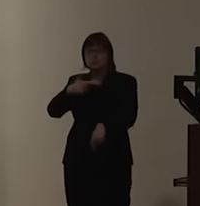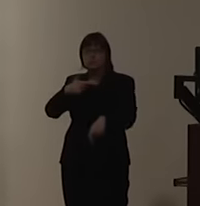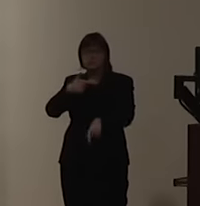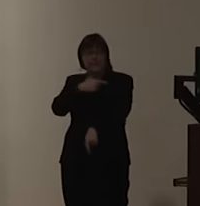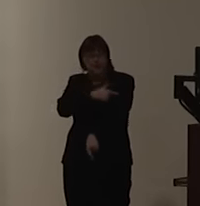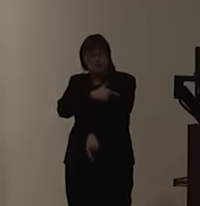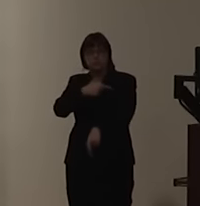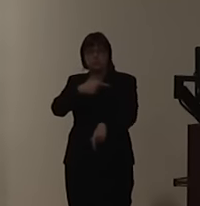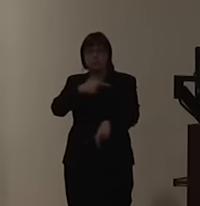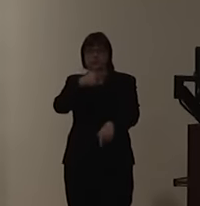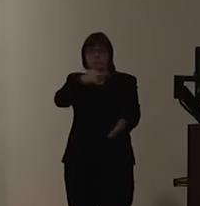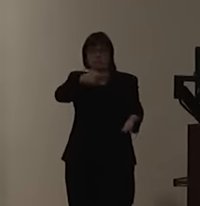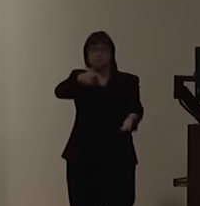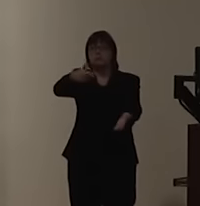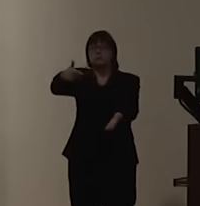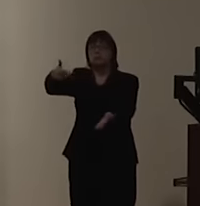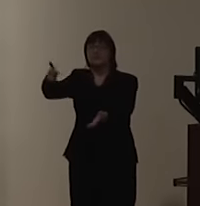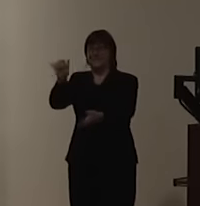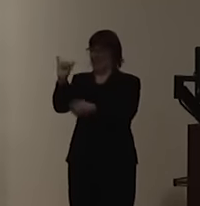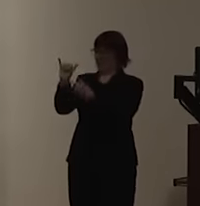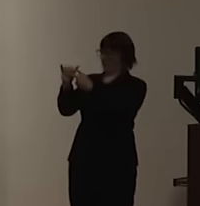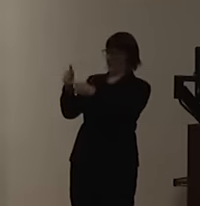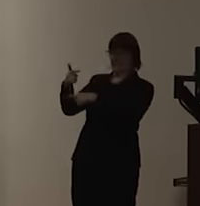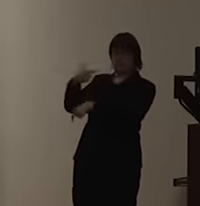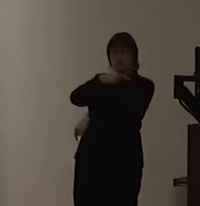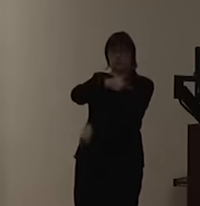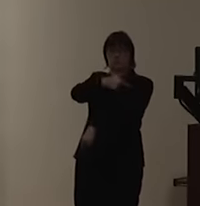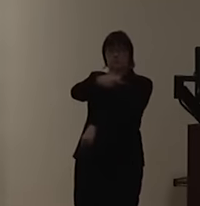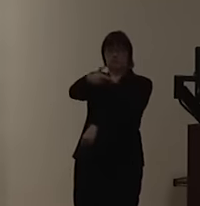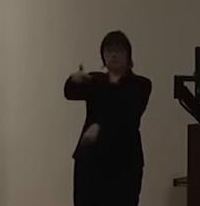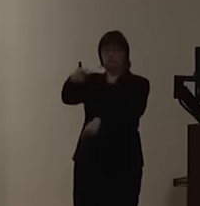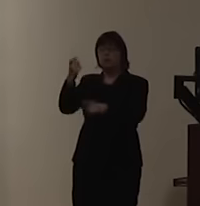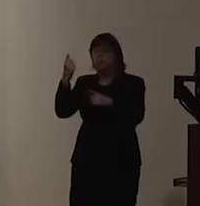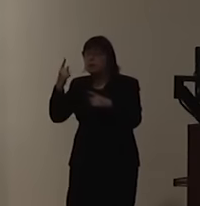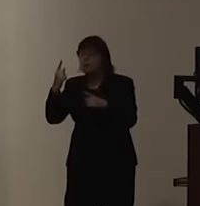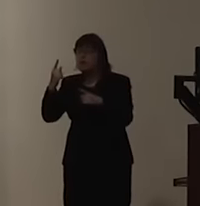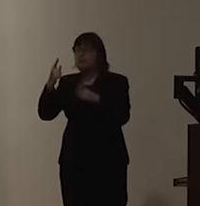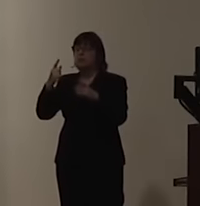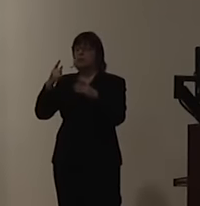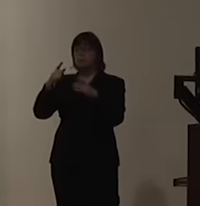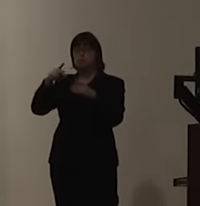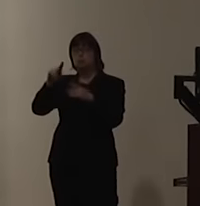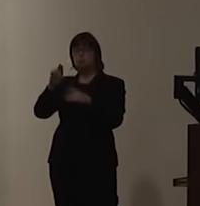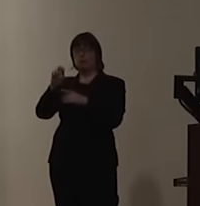prenatal care, right? Not just vaccination, bad enough, but to give useless shots,